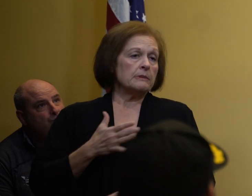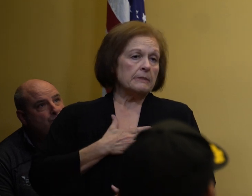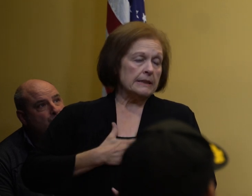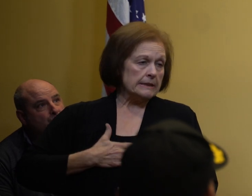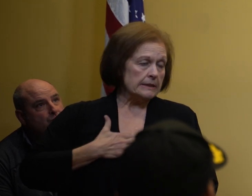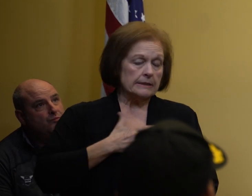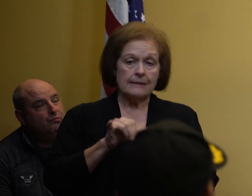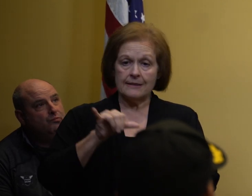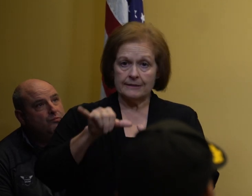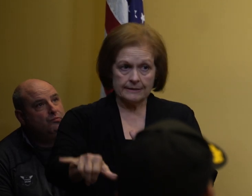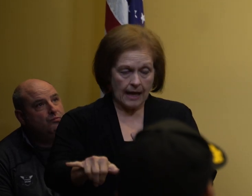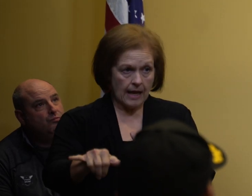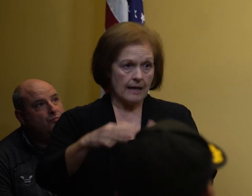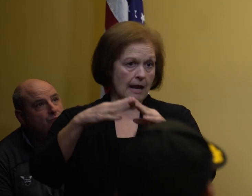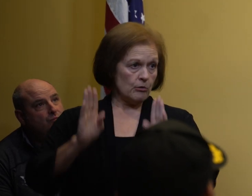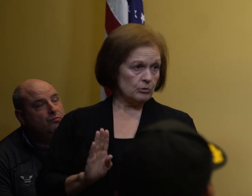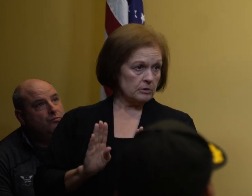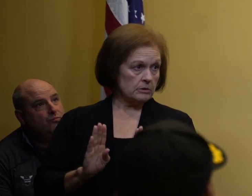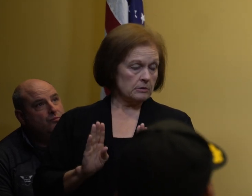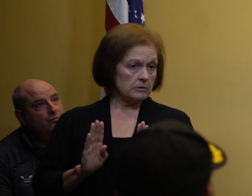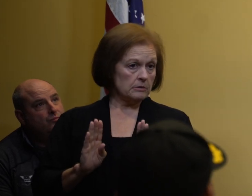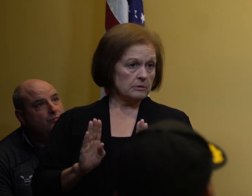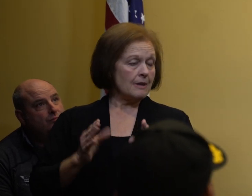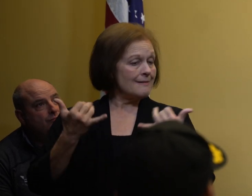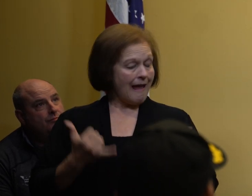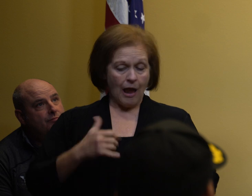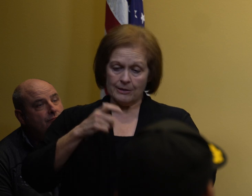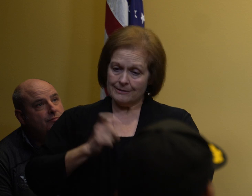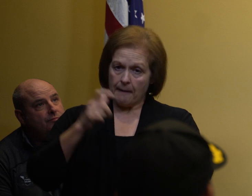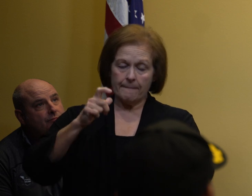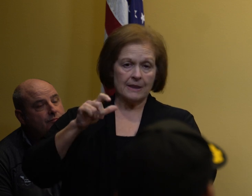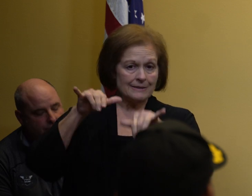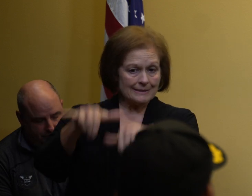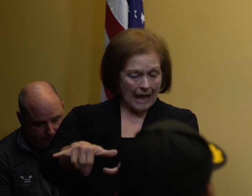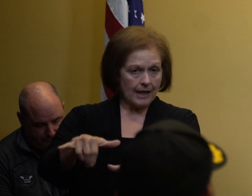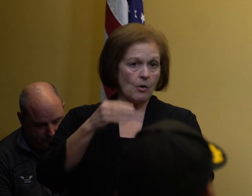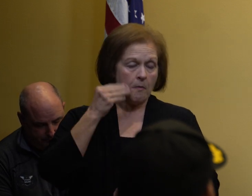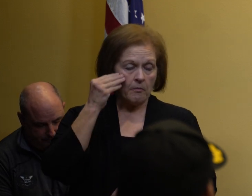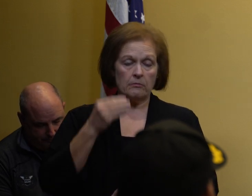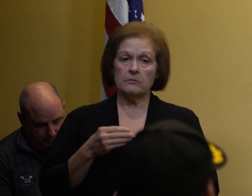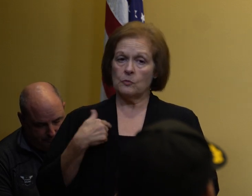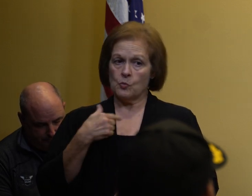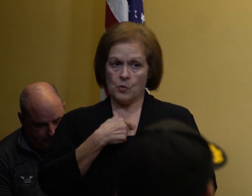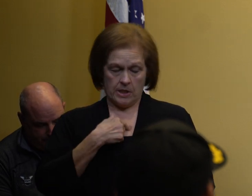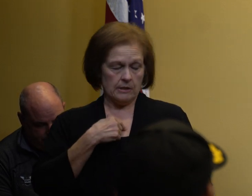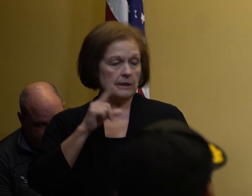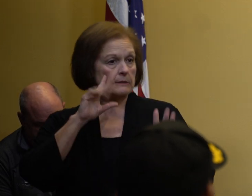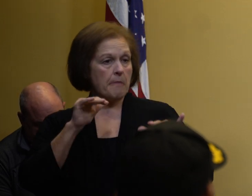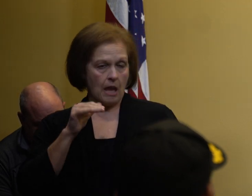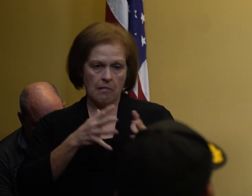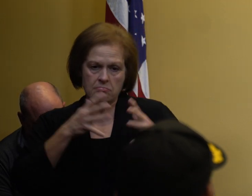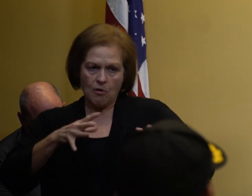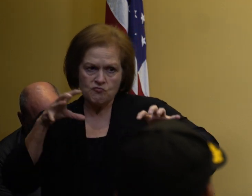to shelter in place. This is the time, again, to hunker down. We're expecting heavy rainfall, gusty winds,